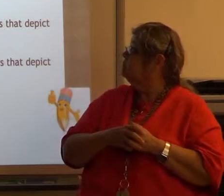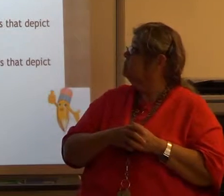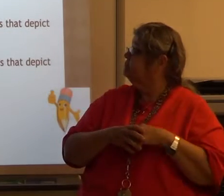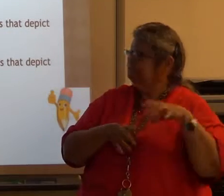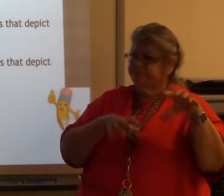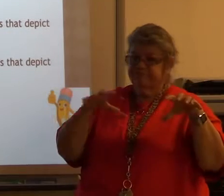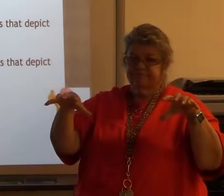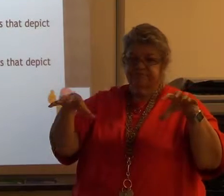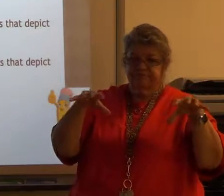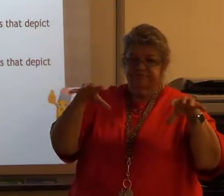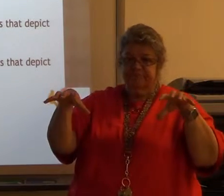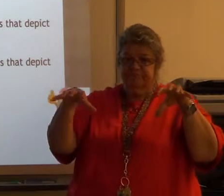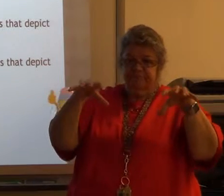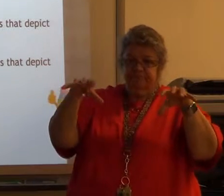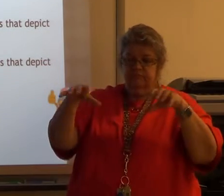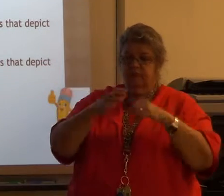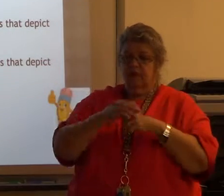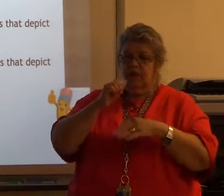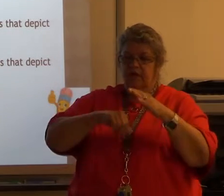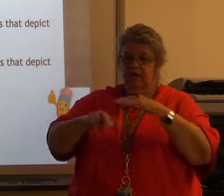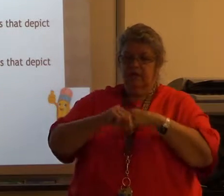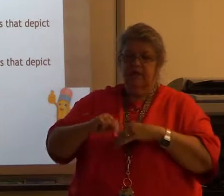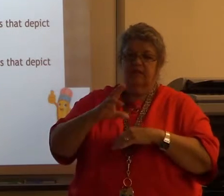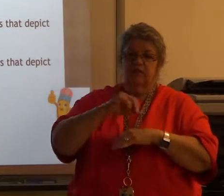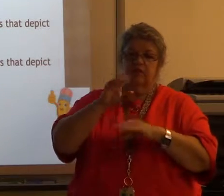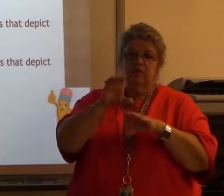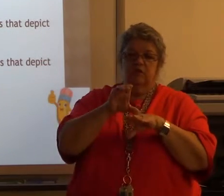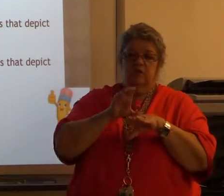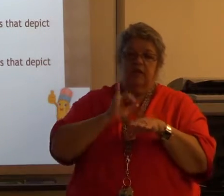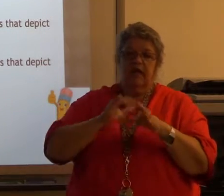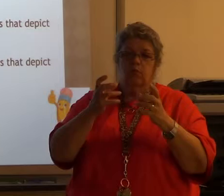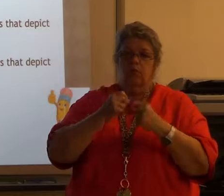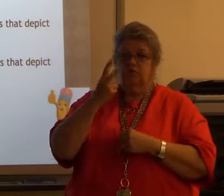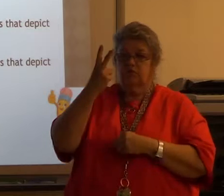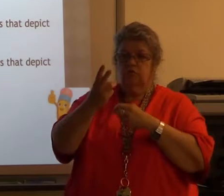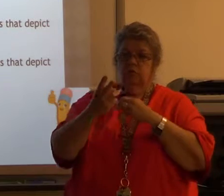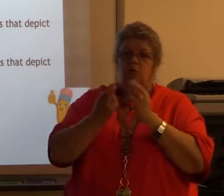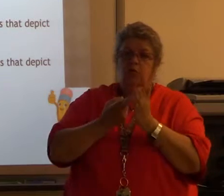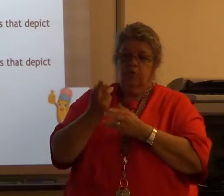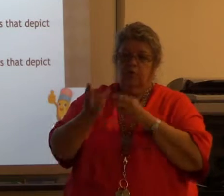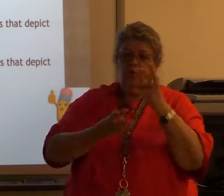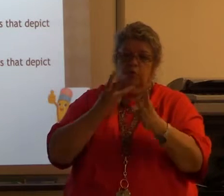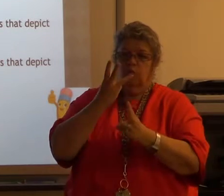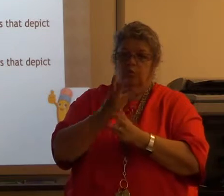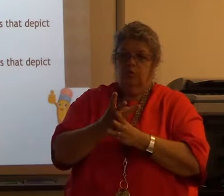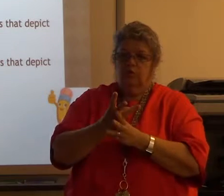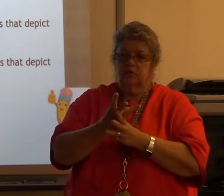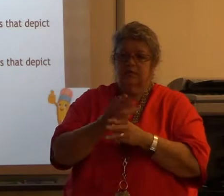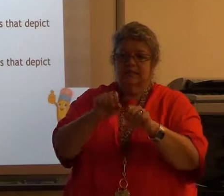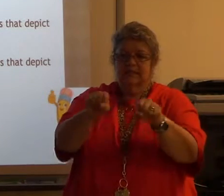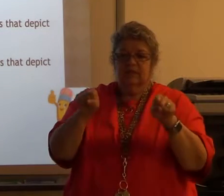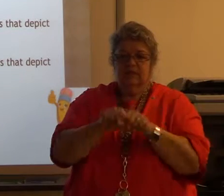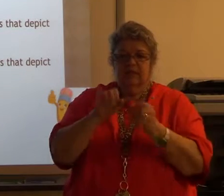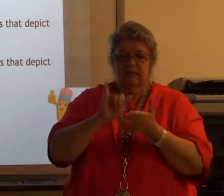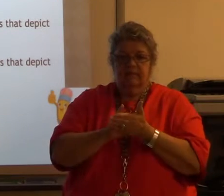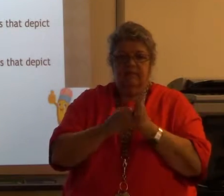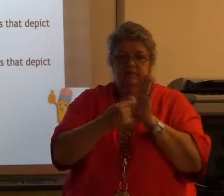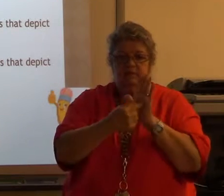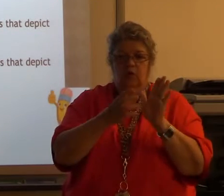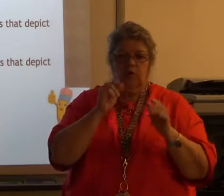Alright, so underneath your chart, I want you to name 2 more real-world situations that depict a point. The tip of a pencil lead is one